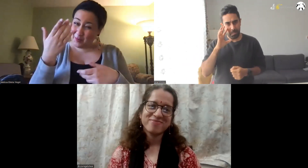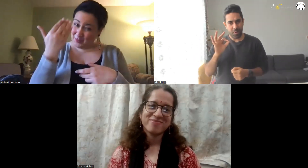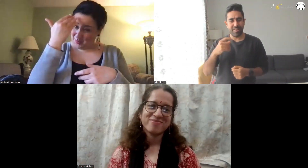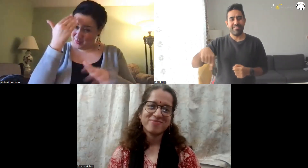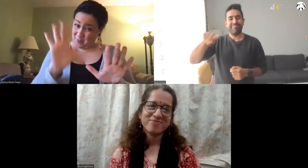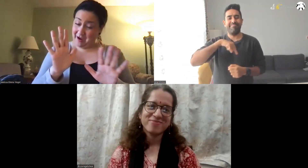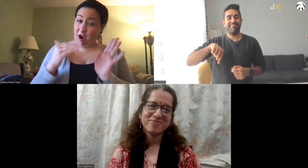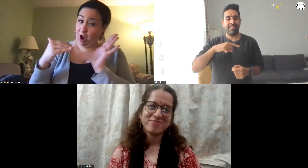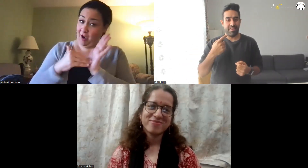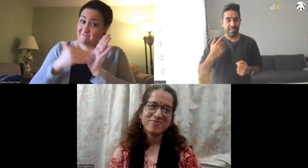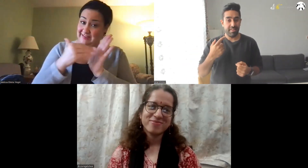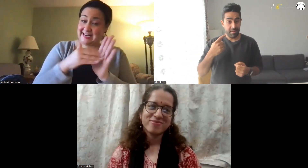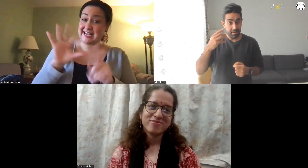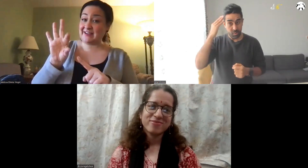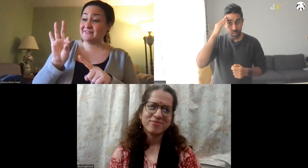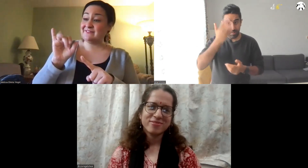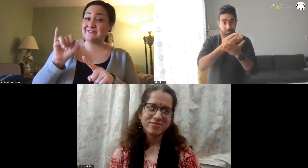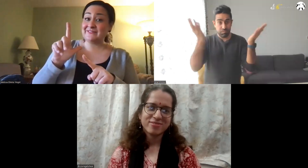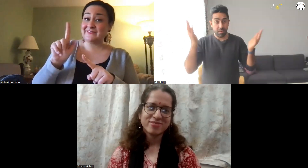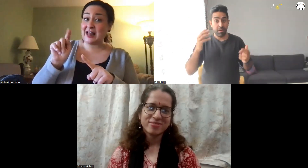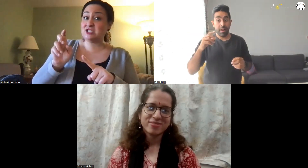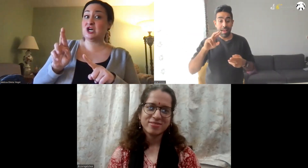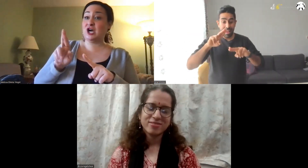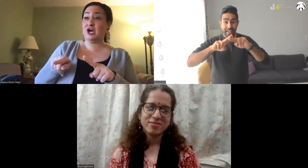know, manipulating how you look